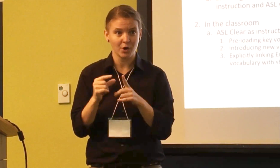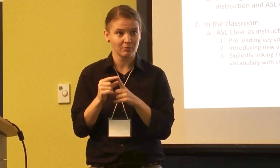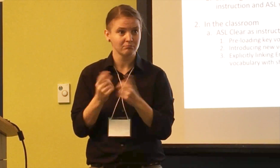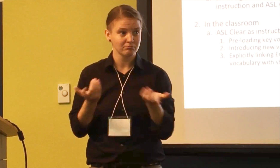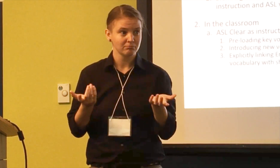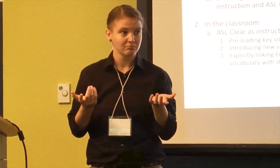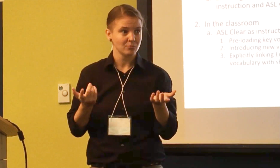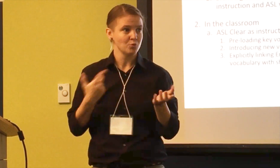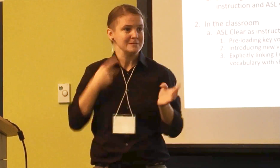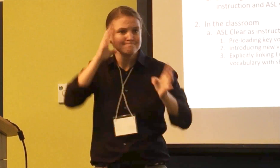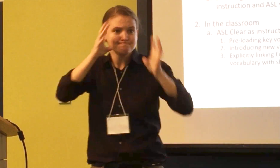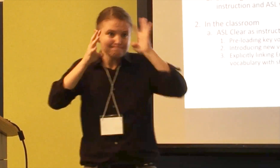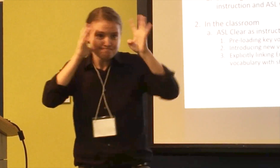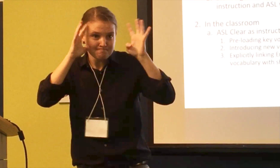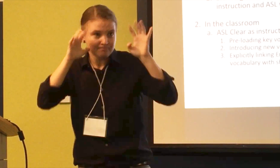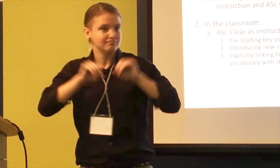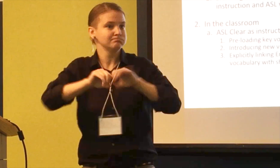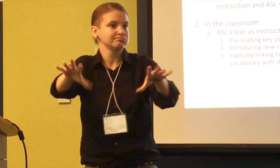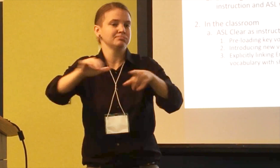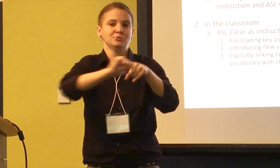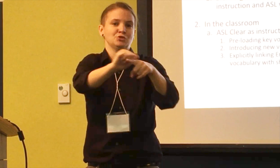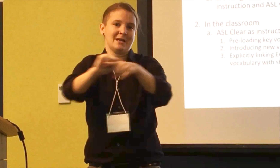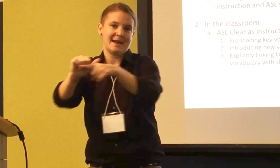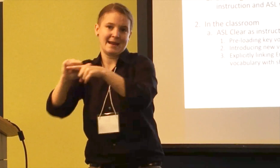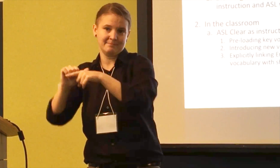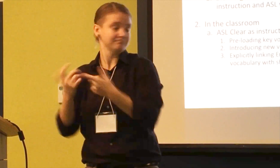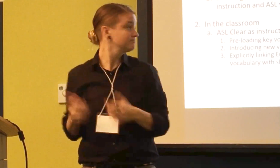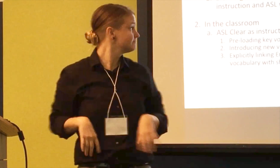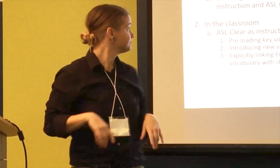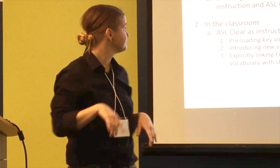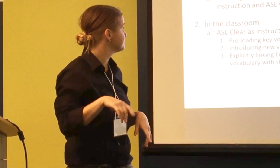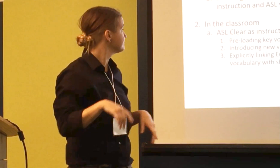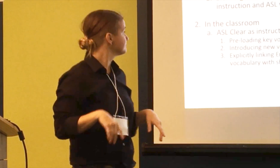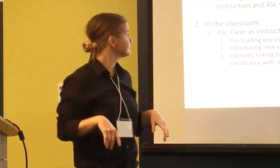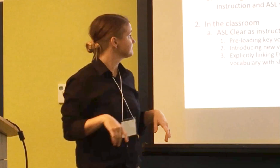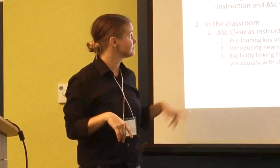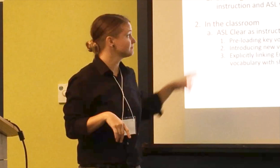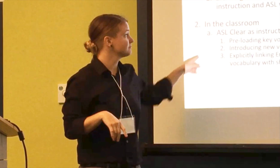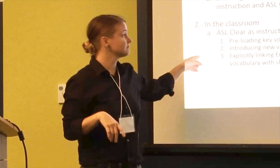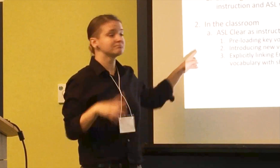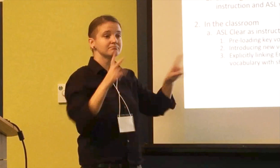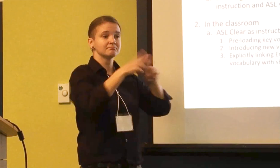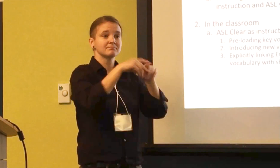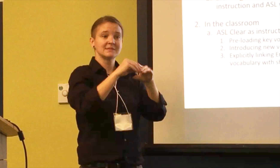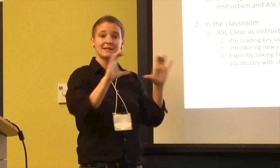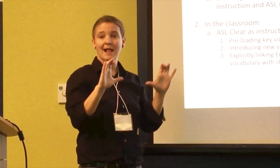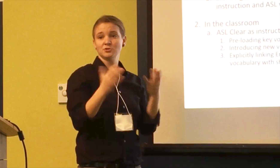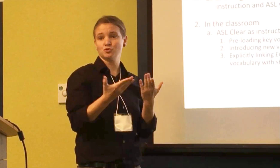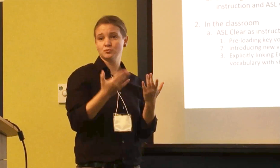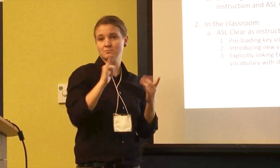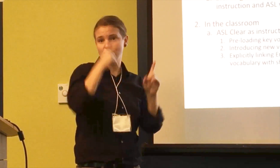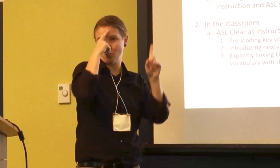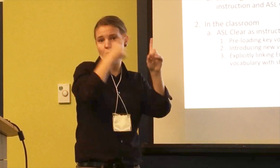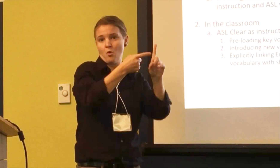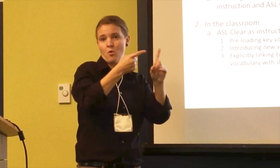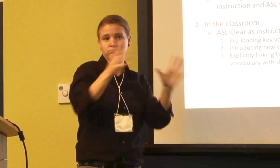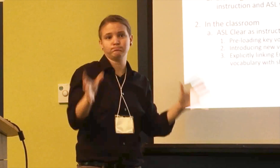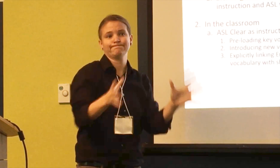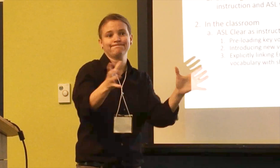Association. We created a whole series of modules on estuaries, for example, and we didn't even have a sign for estuary, so we had to